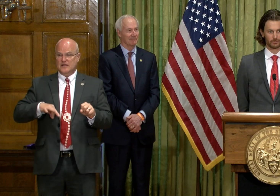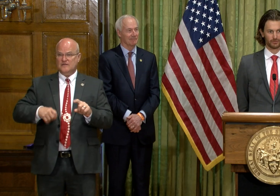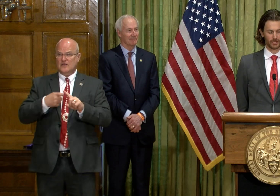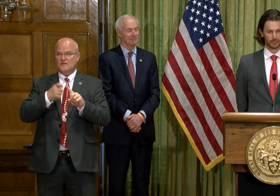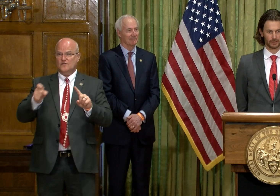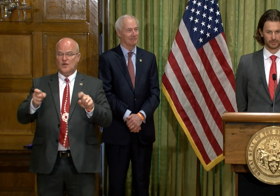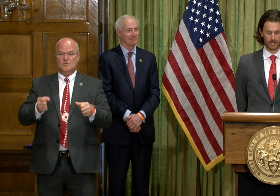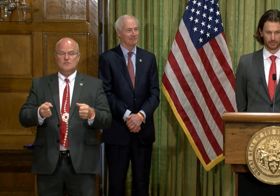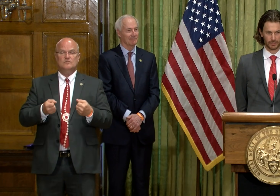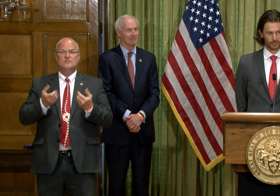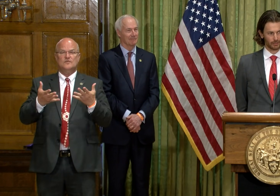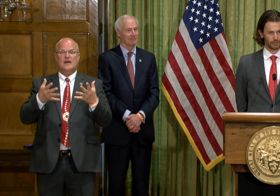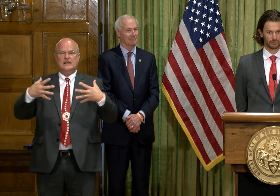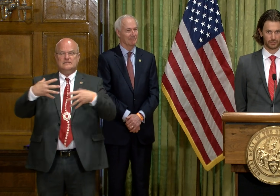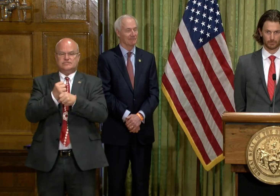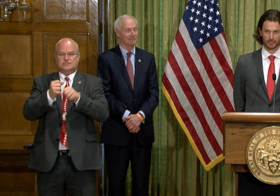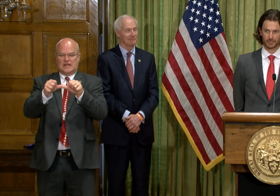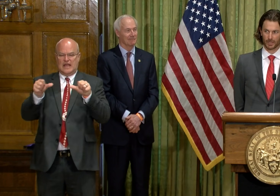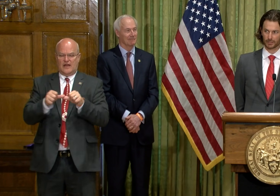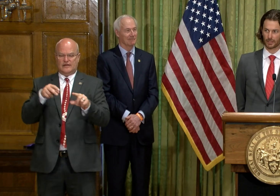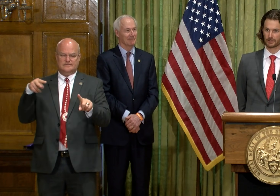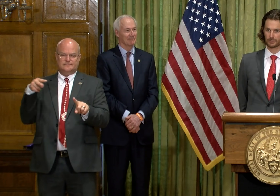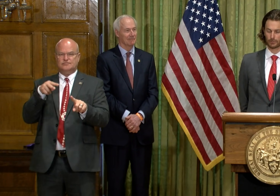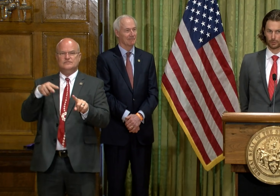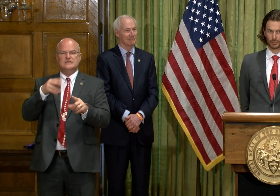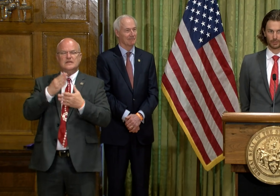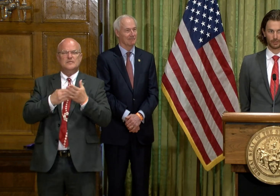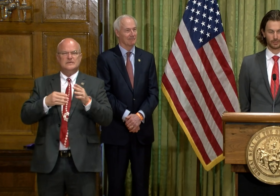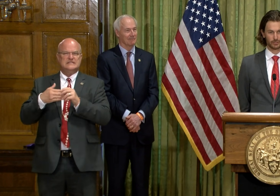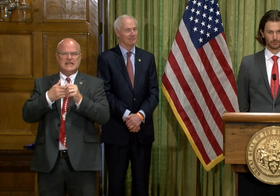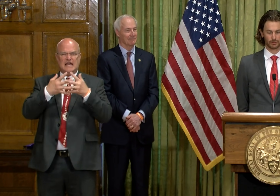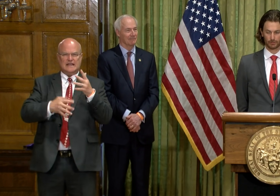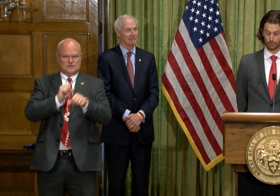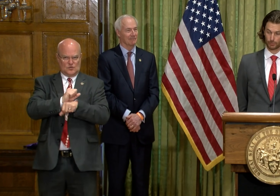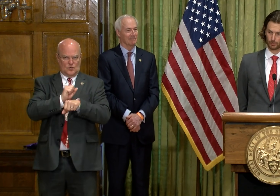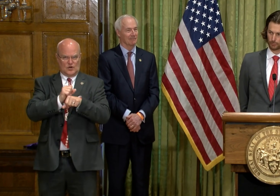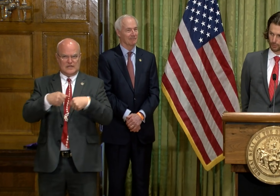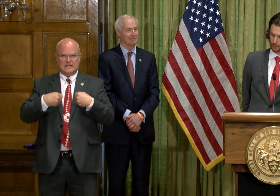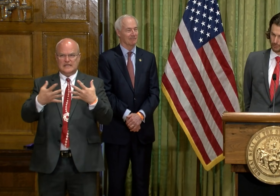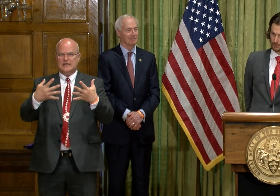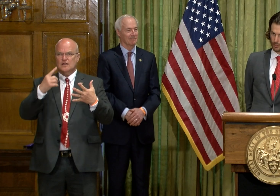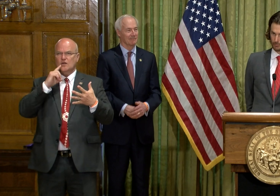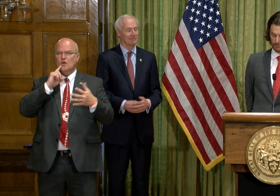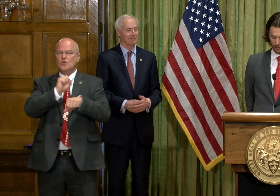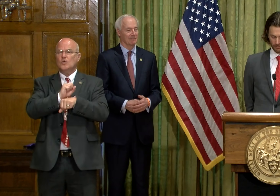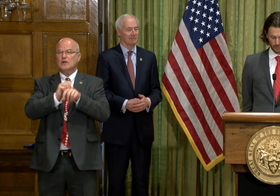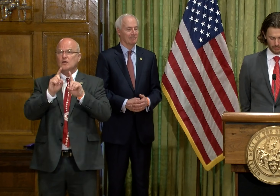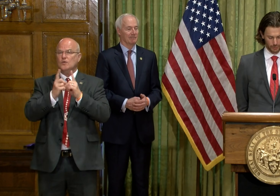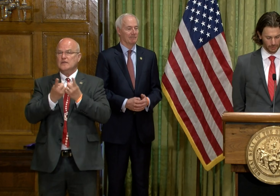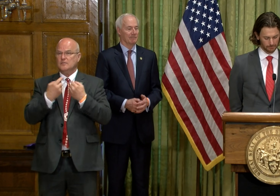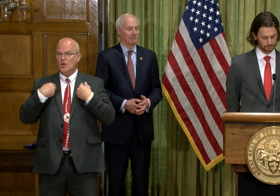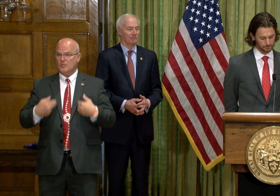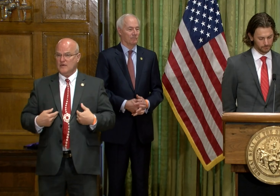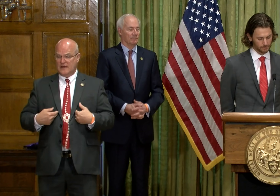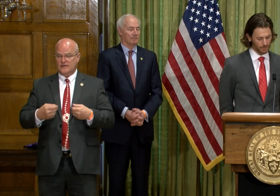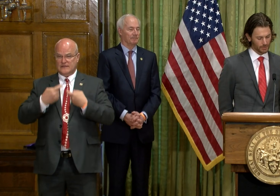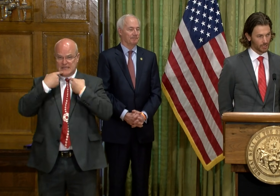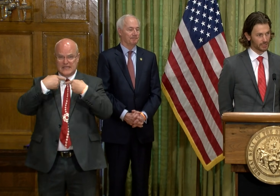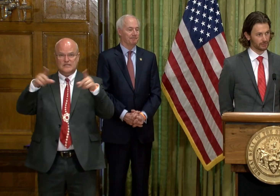benefit from providing a consolidated area for some of these guidelines that we're working on issuing, or we're working with the Department of Health on